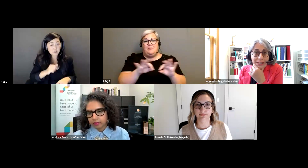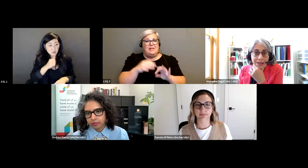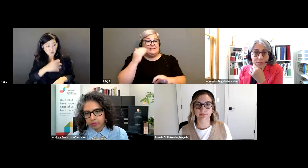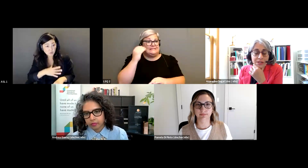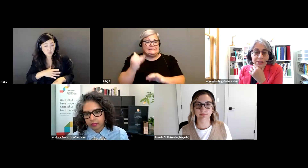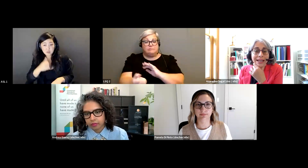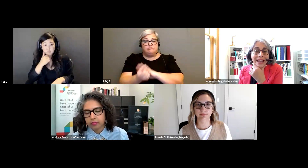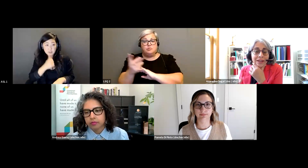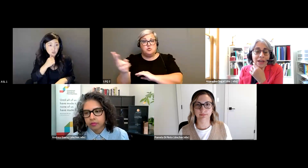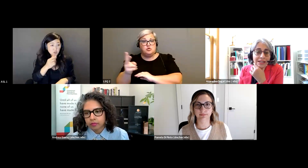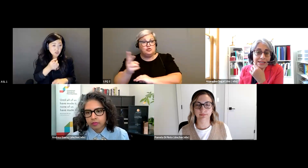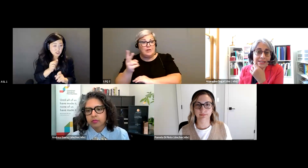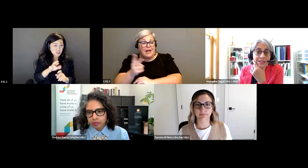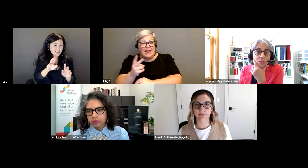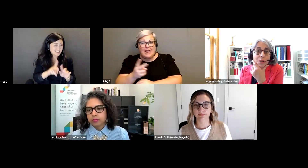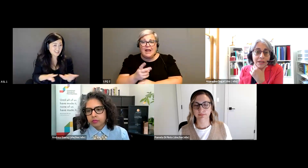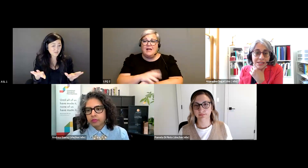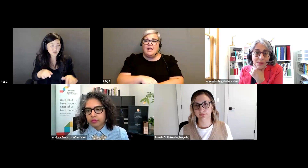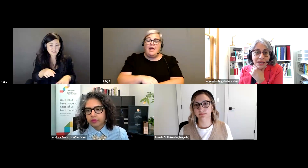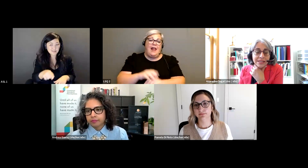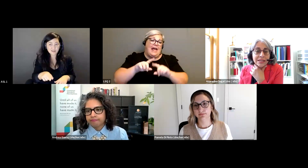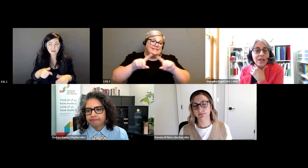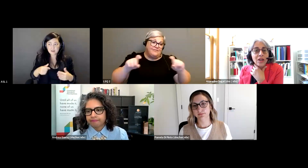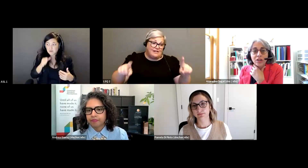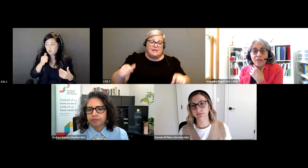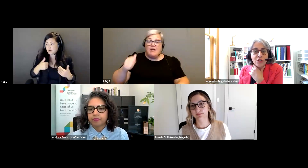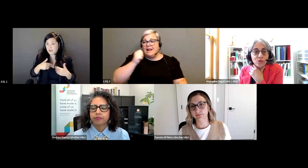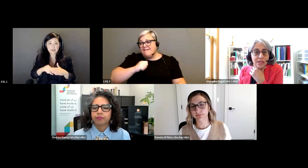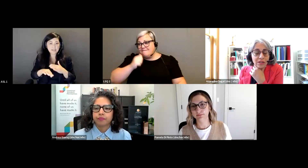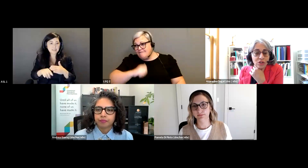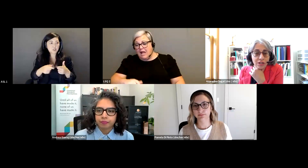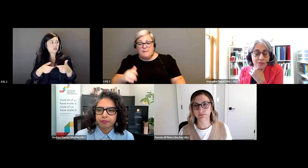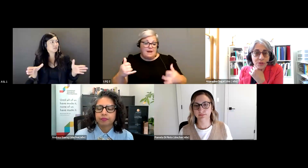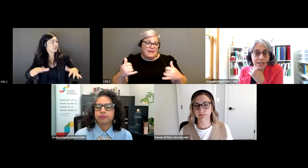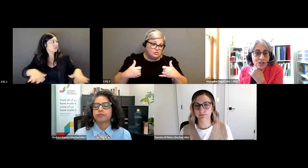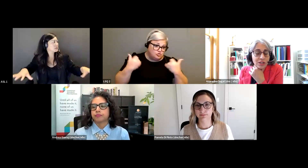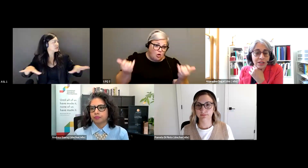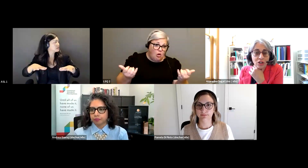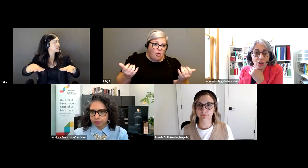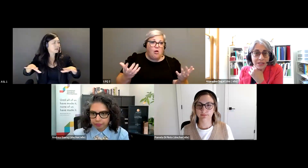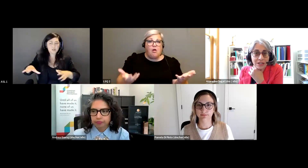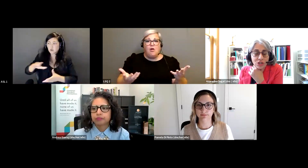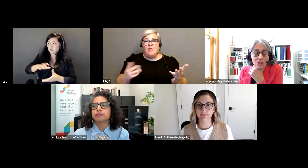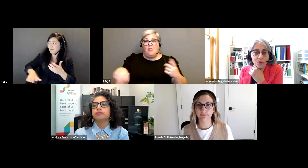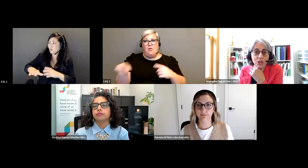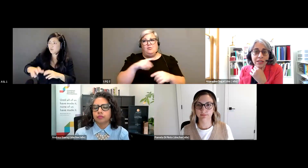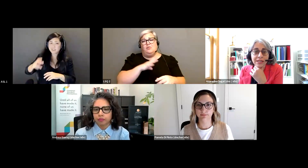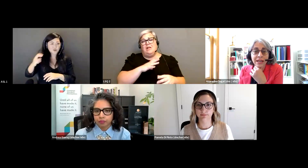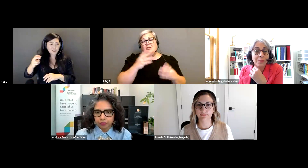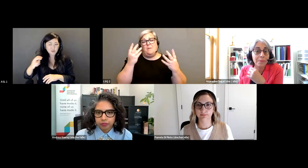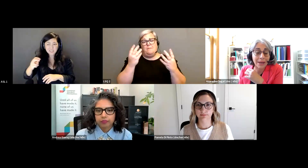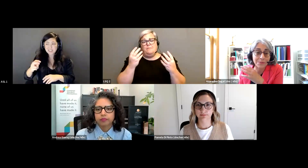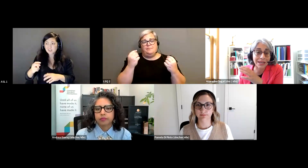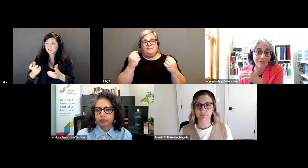people encounter. A lack of access to public space, confusing transportation and accommodation